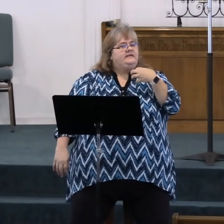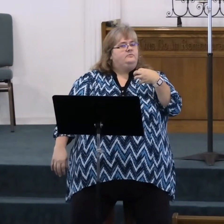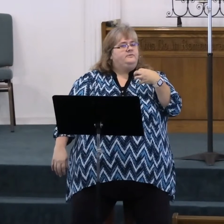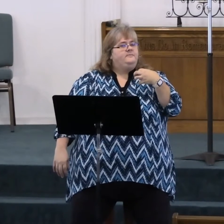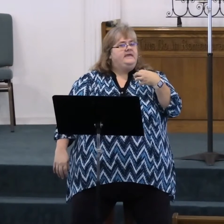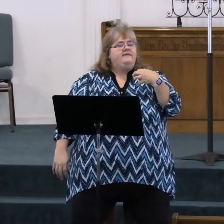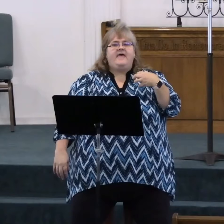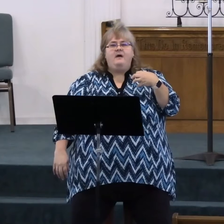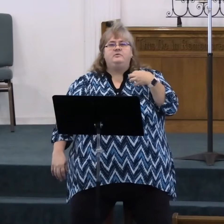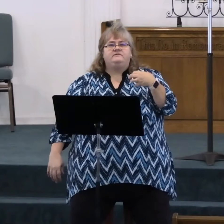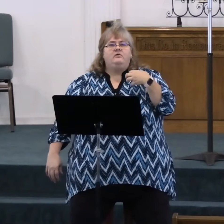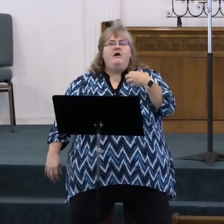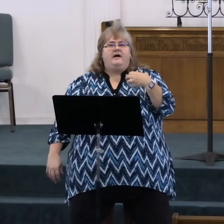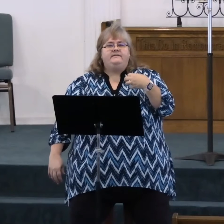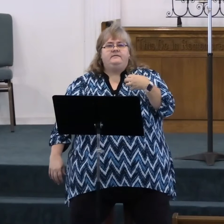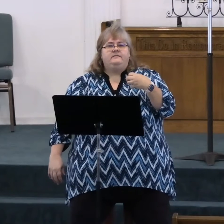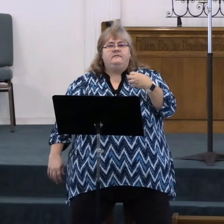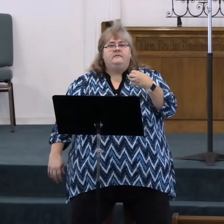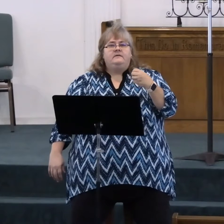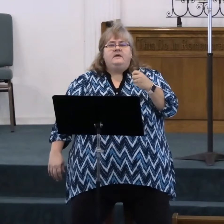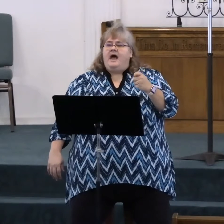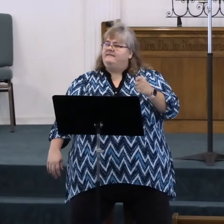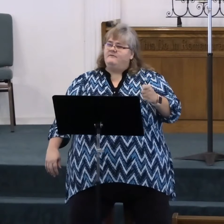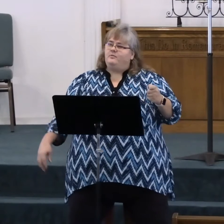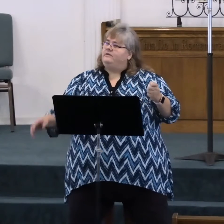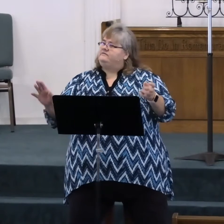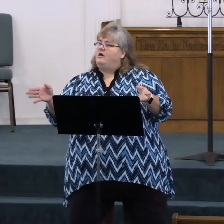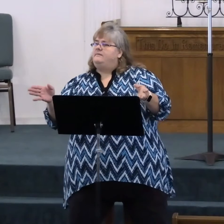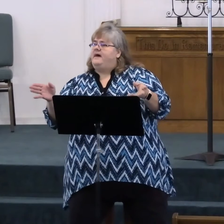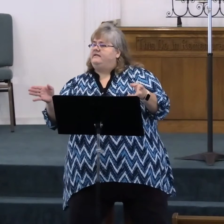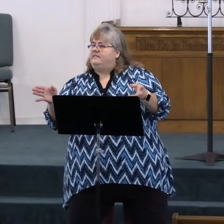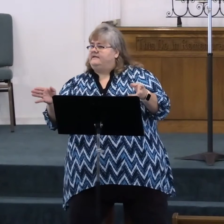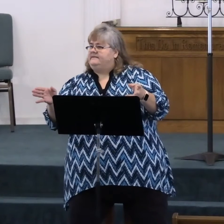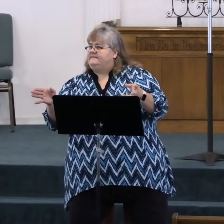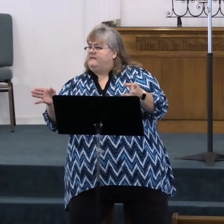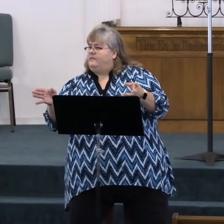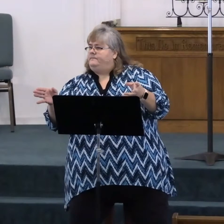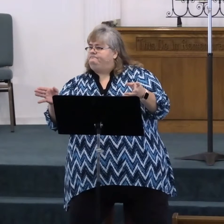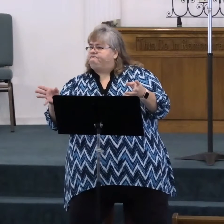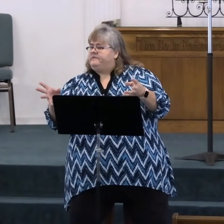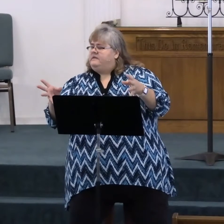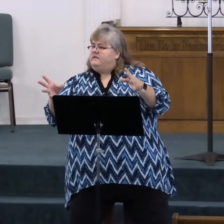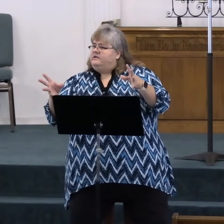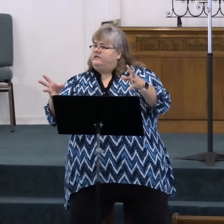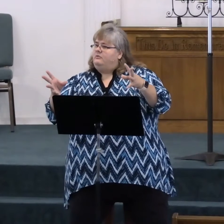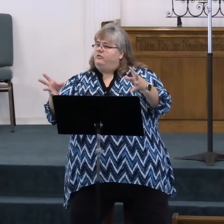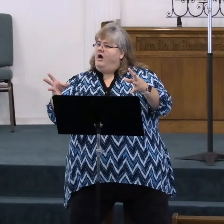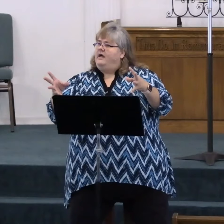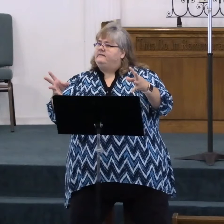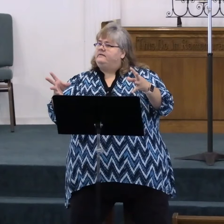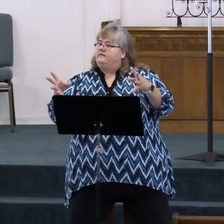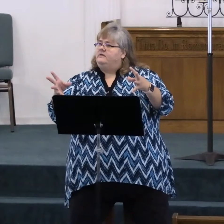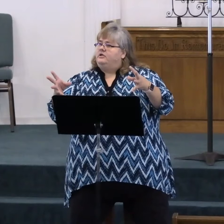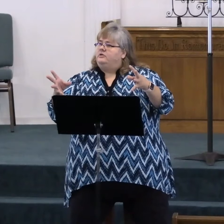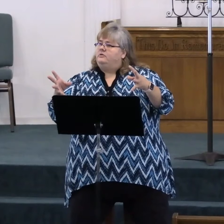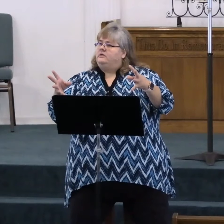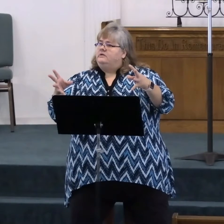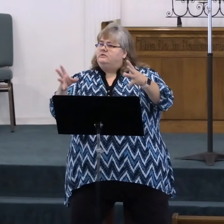resonated with me, and that was Lot. I never really thought about it like this, though. You know, Lot, you know,